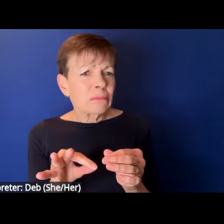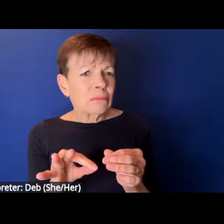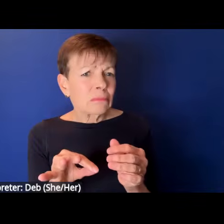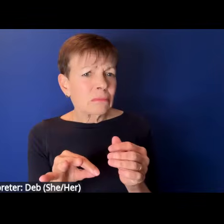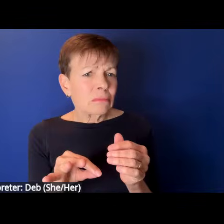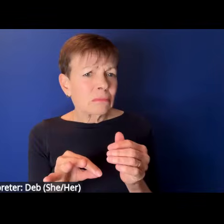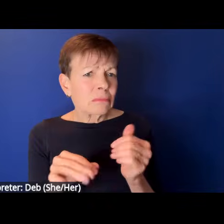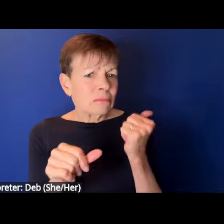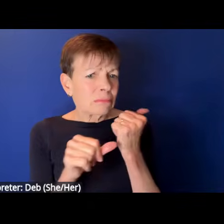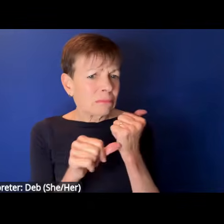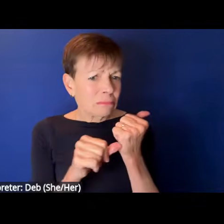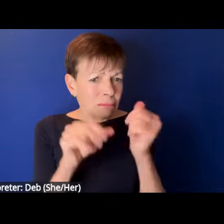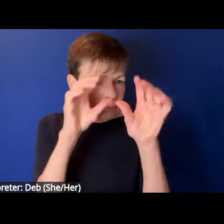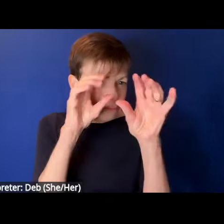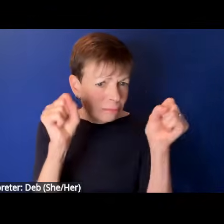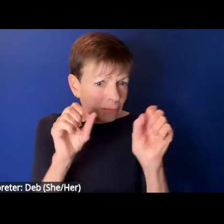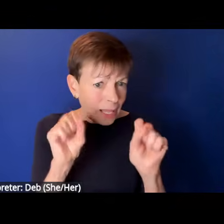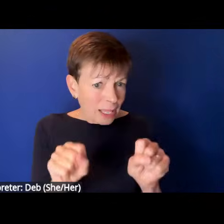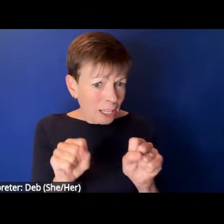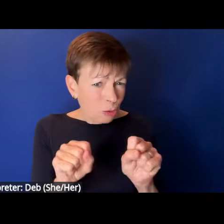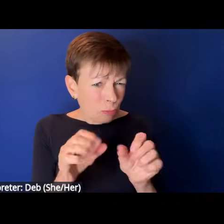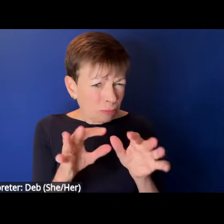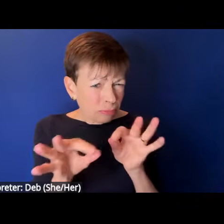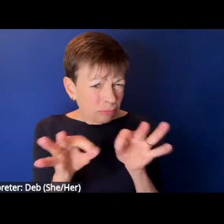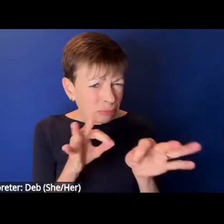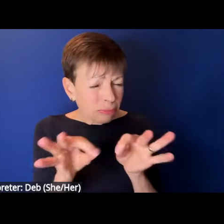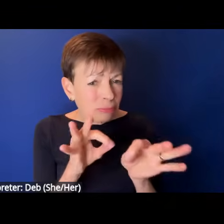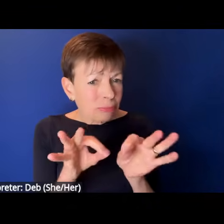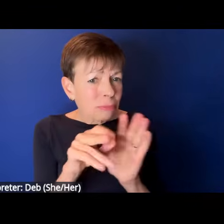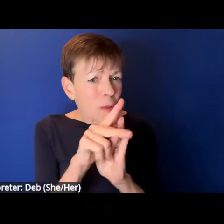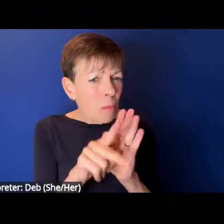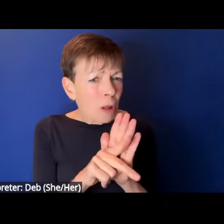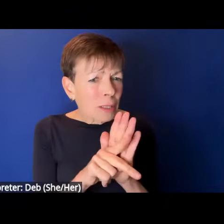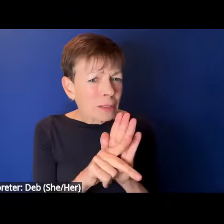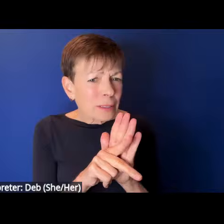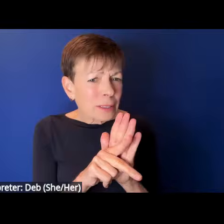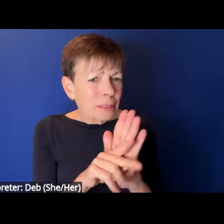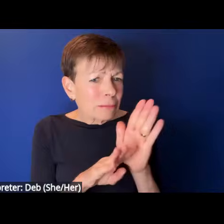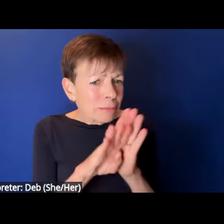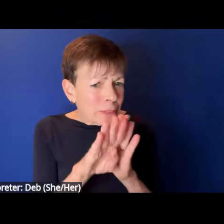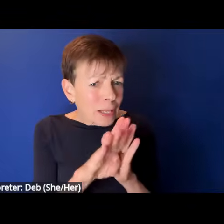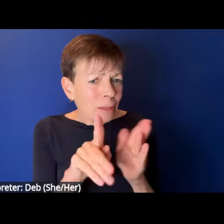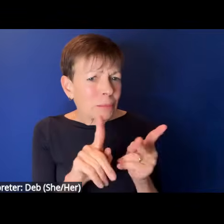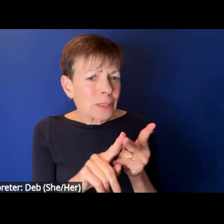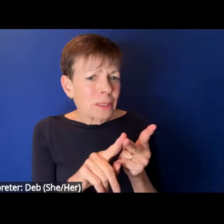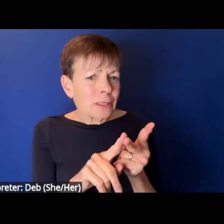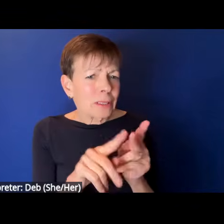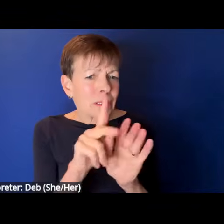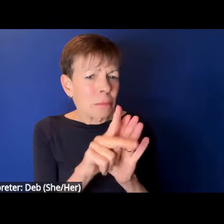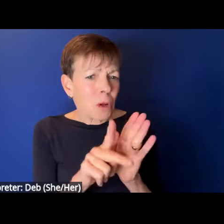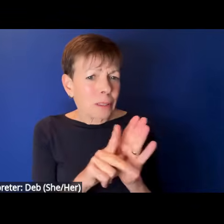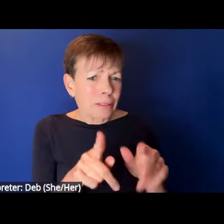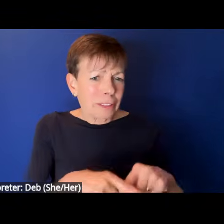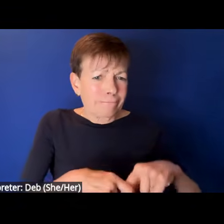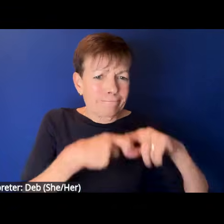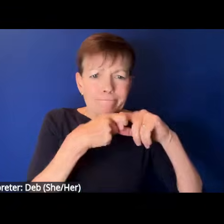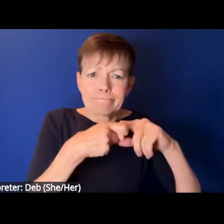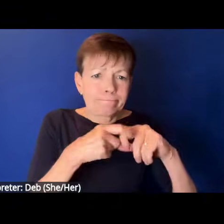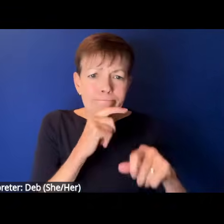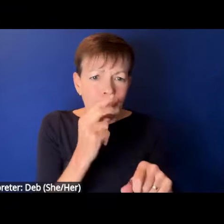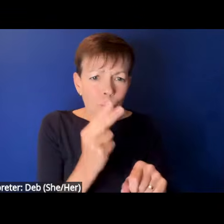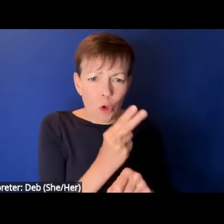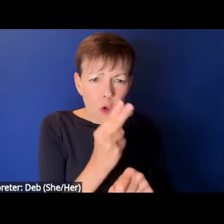the way that policy development and indeed in respect to these abandoned policies, what the process was that was used in order